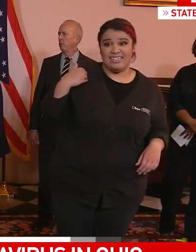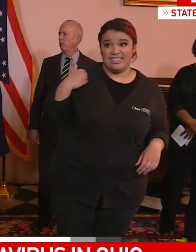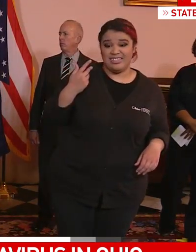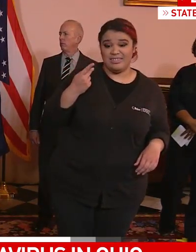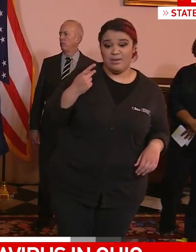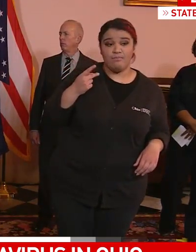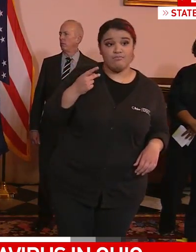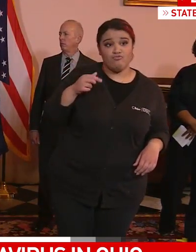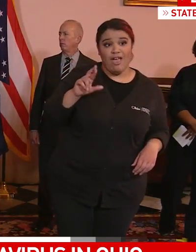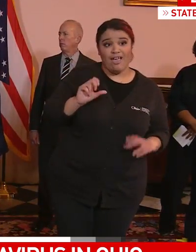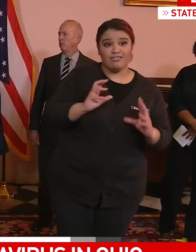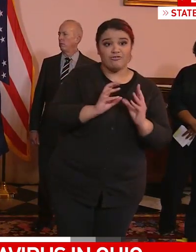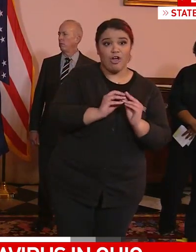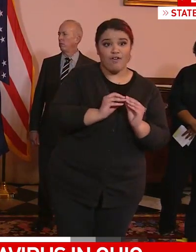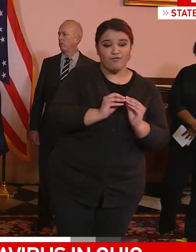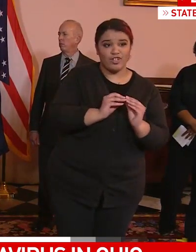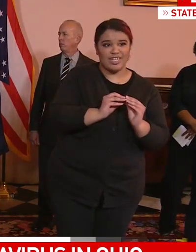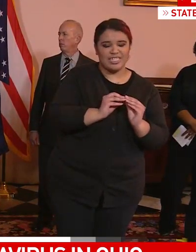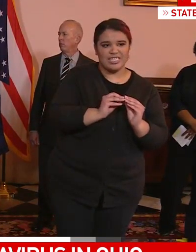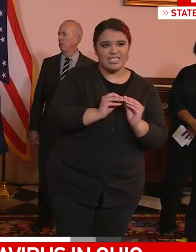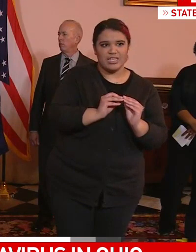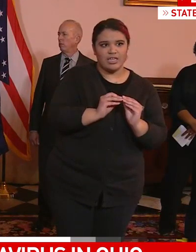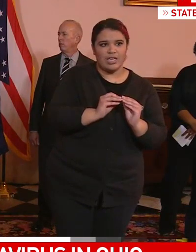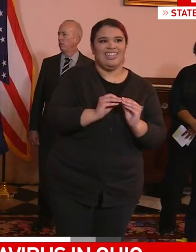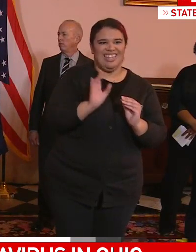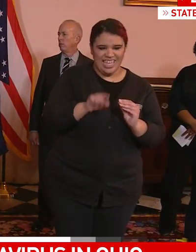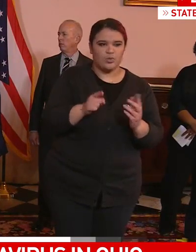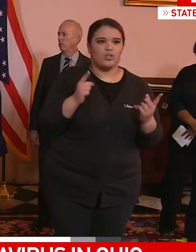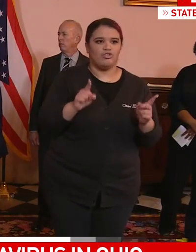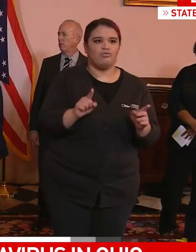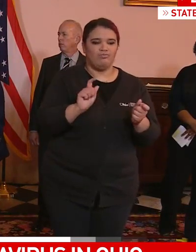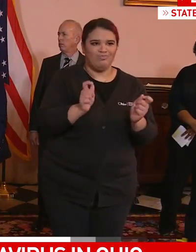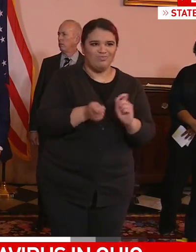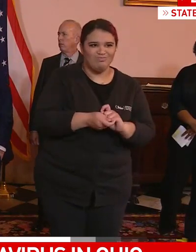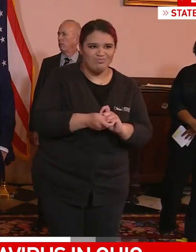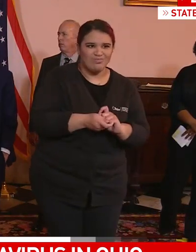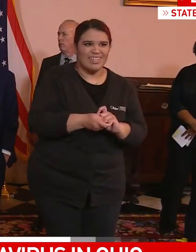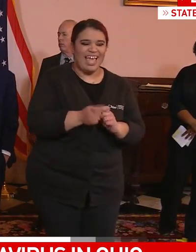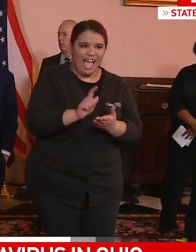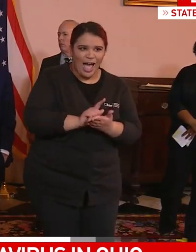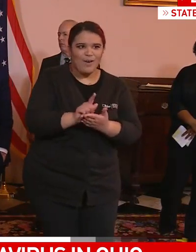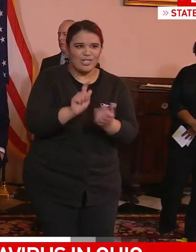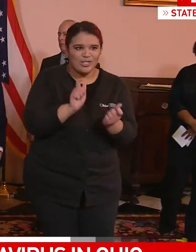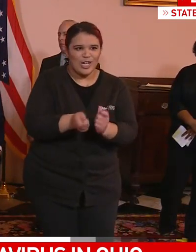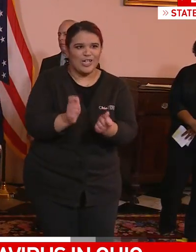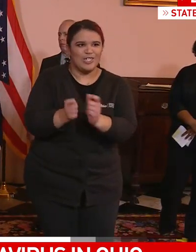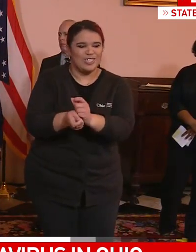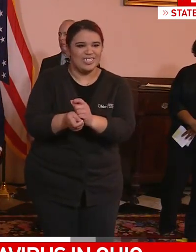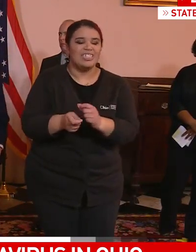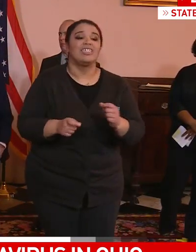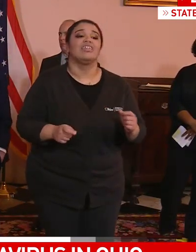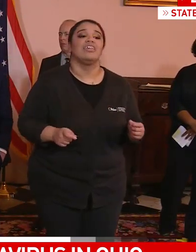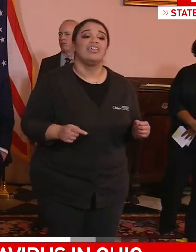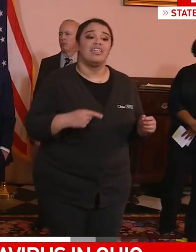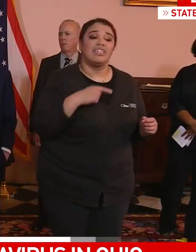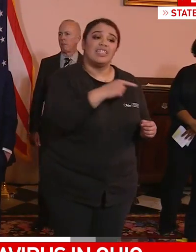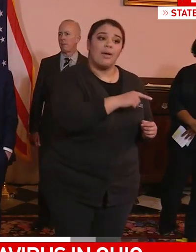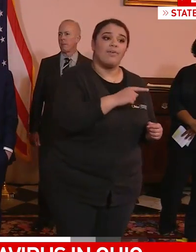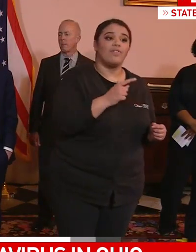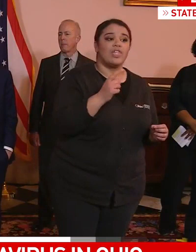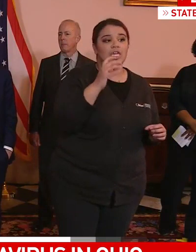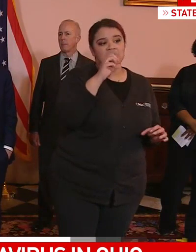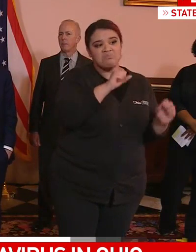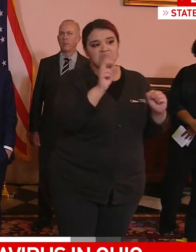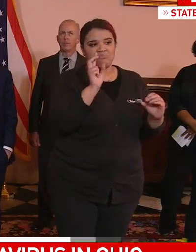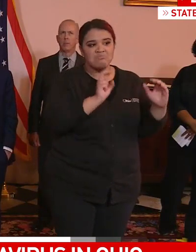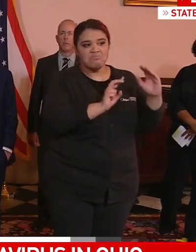during our press conference. So what we can say is some of the early modeling is saying mid-May, and